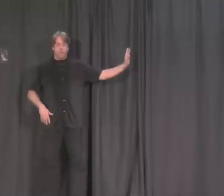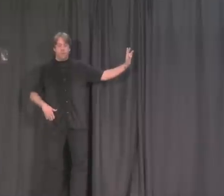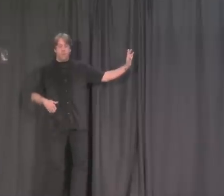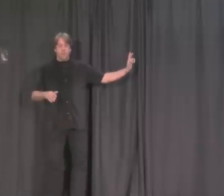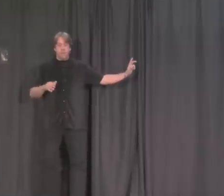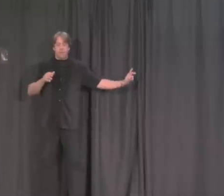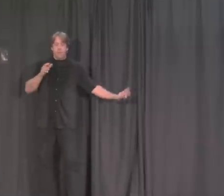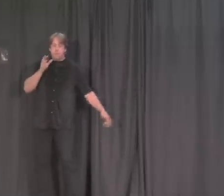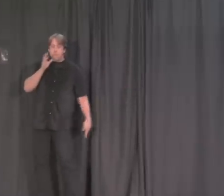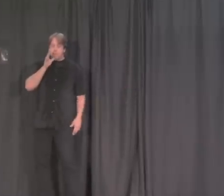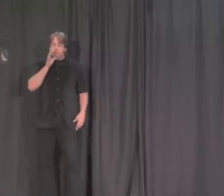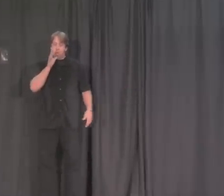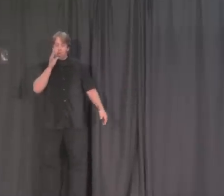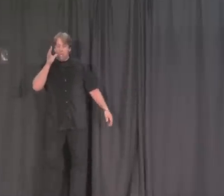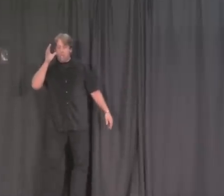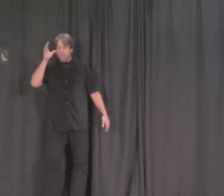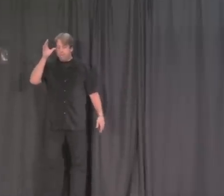He's saying